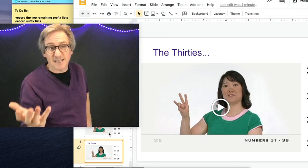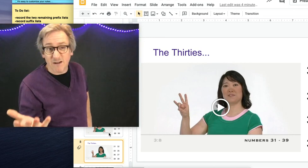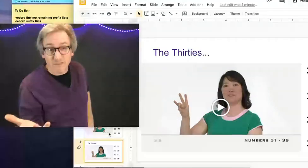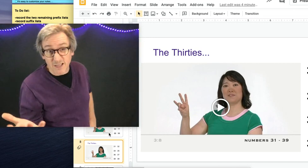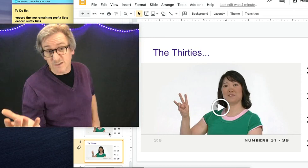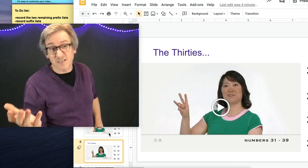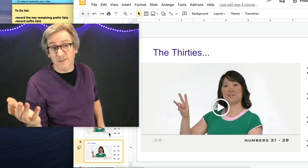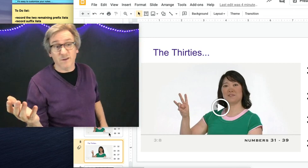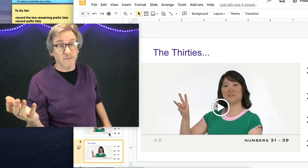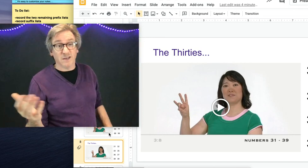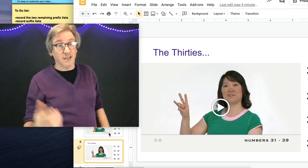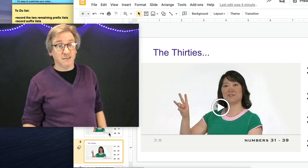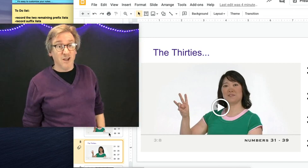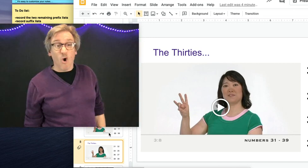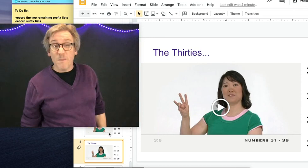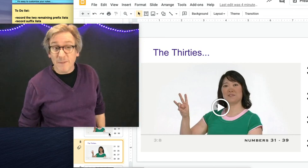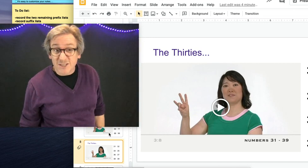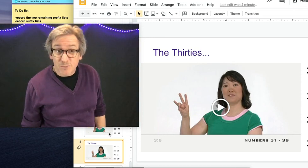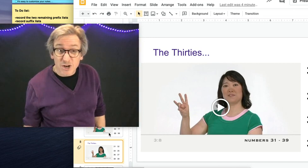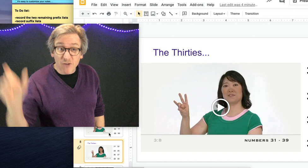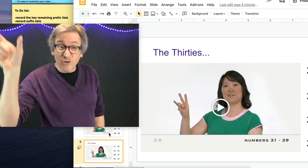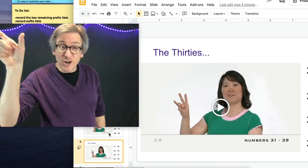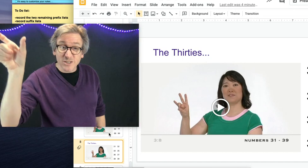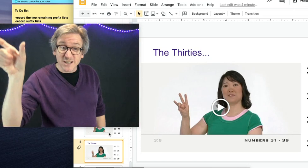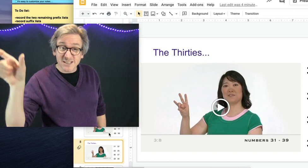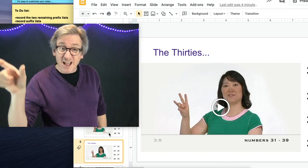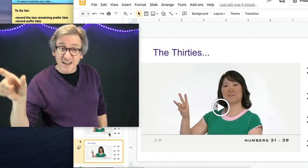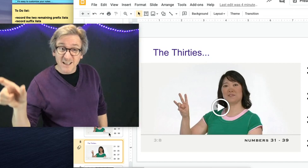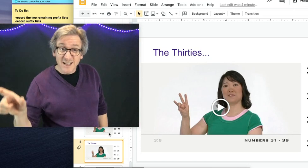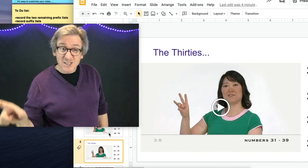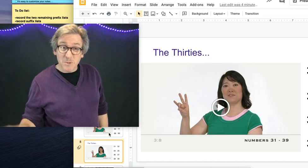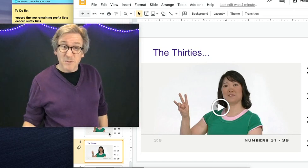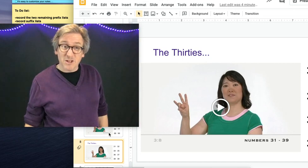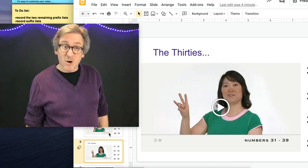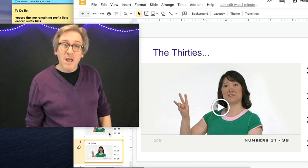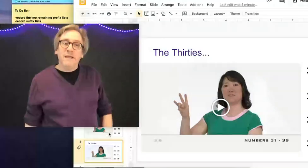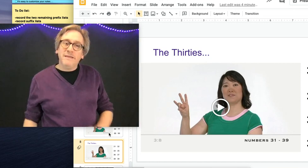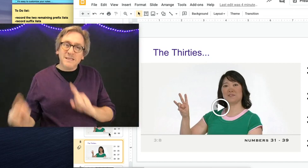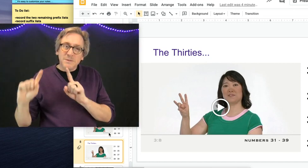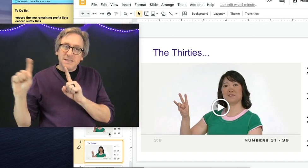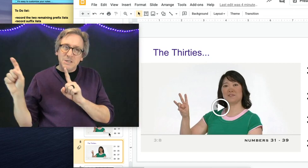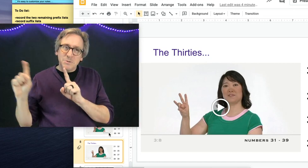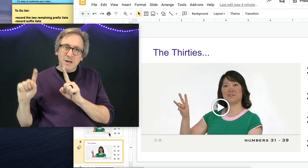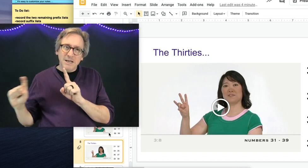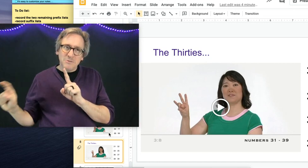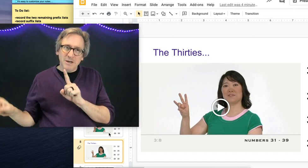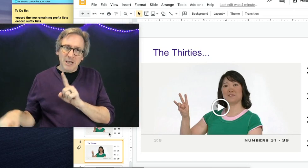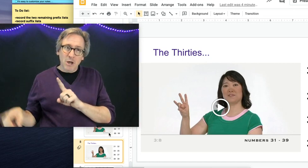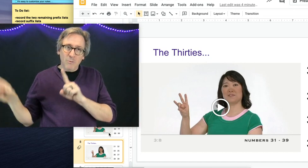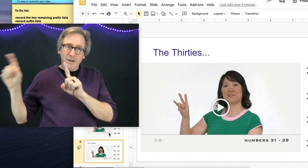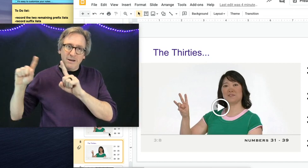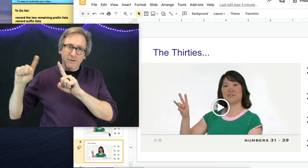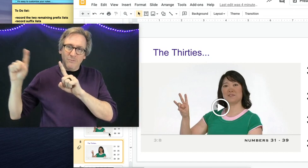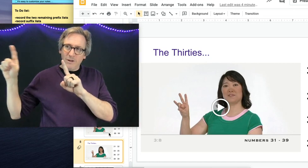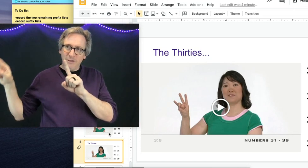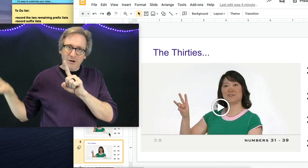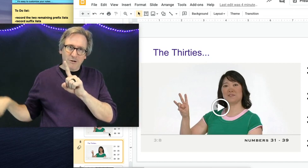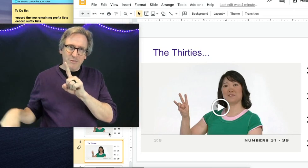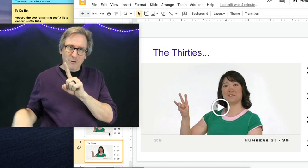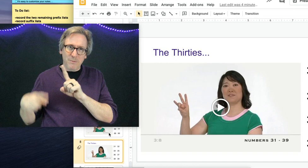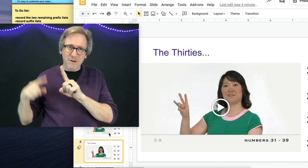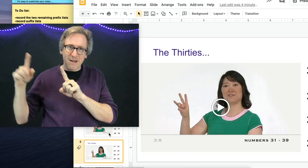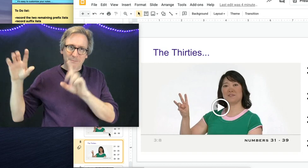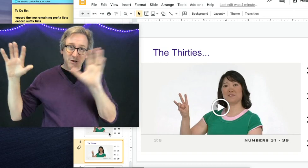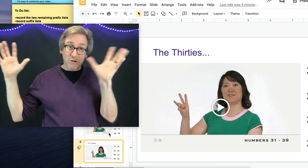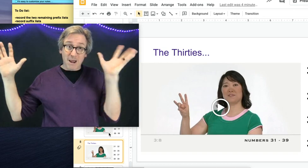have to edit this out if I use this video ever again. Or maybe I'll just put footnotes on the side. So people go, this was in 2020 when when the